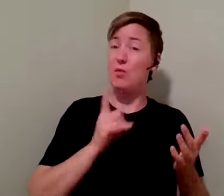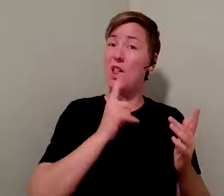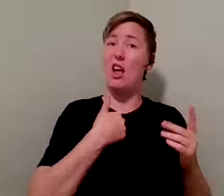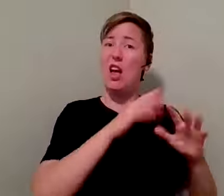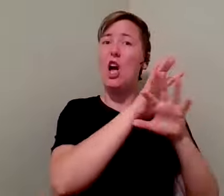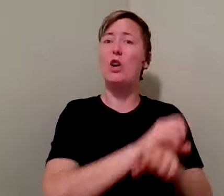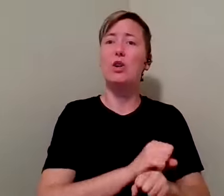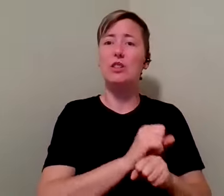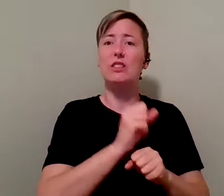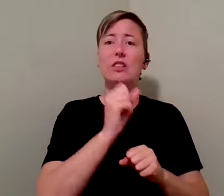grape juice, and